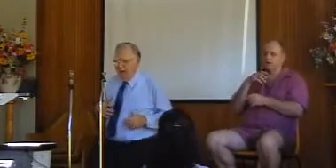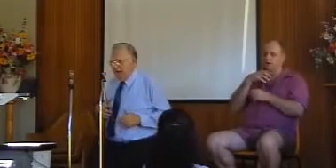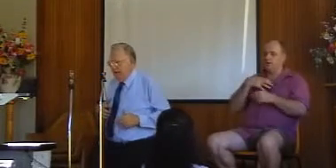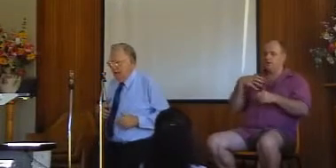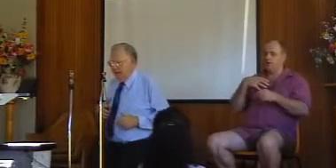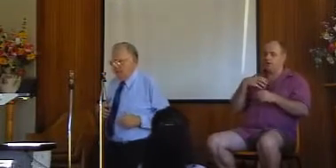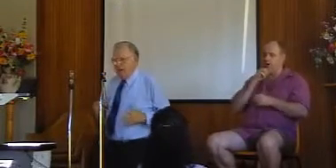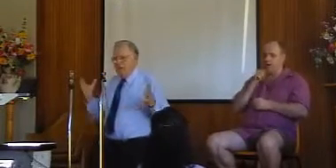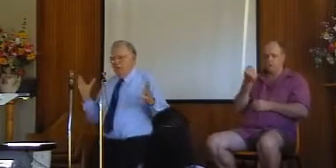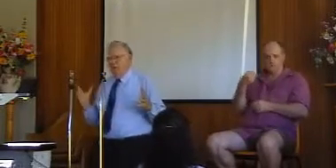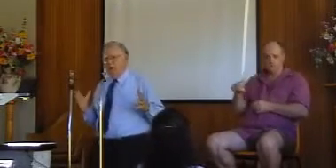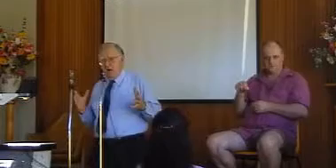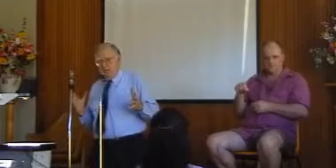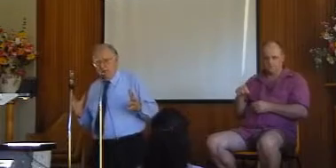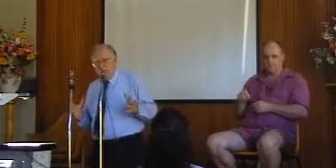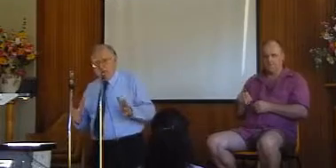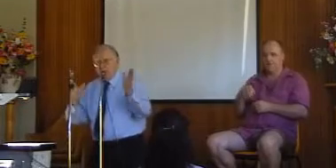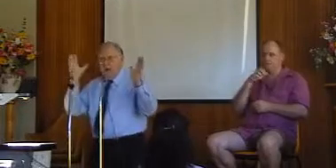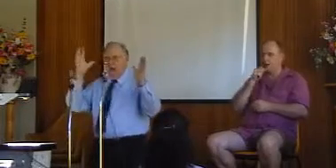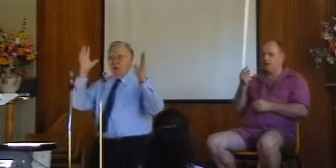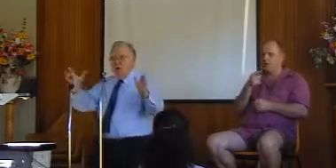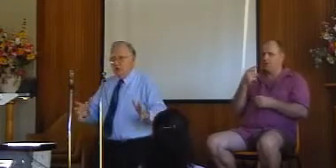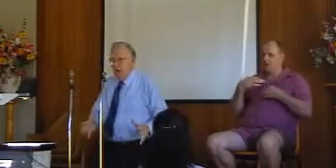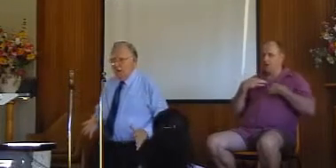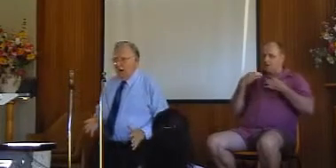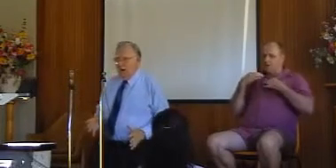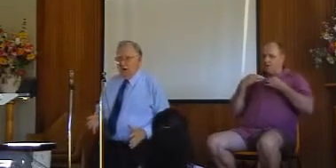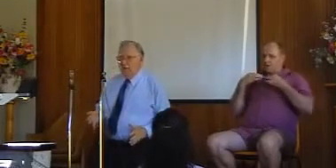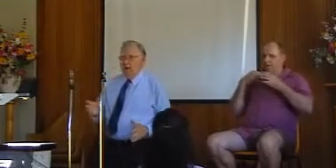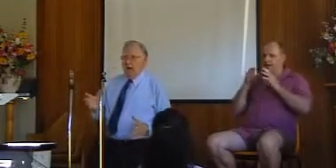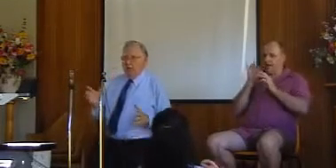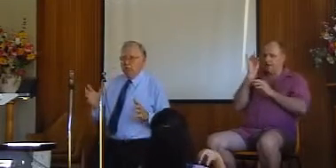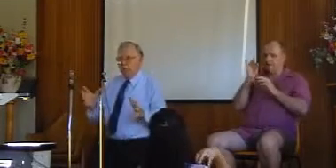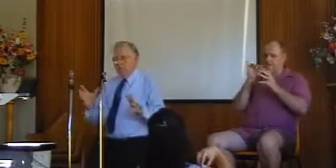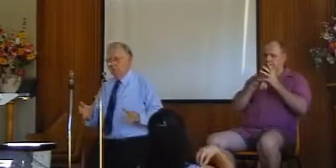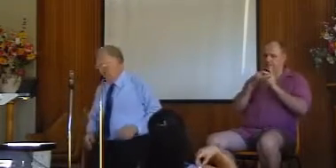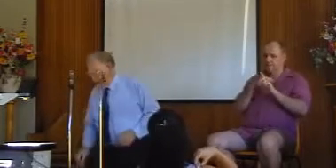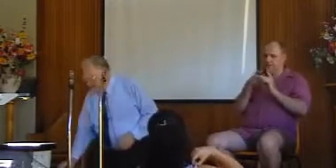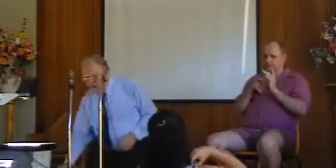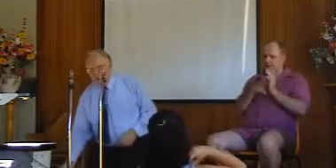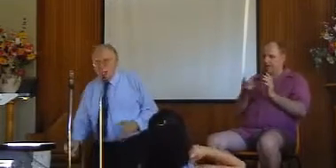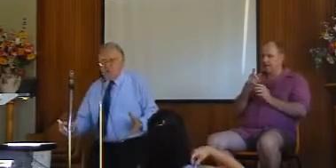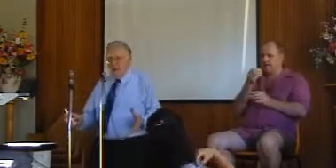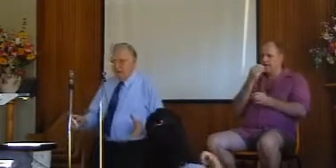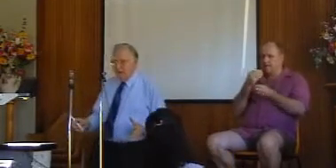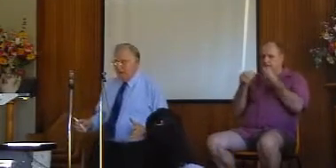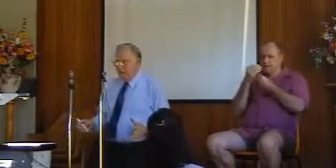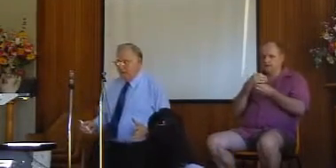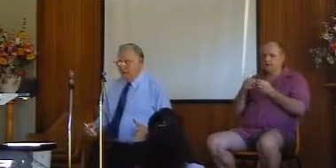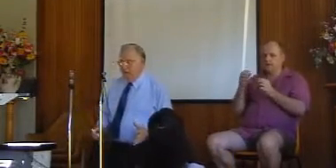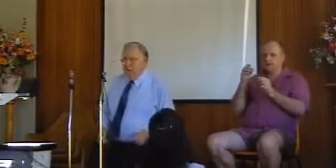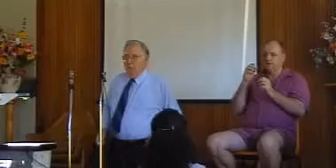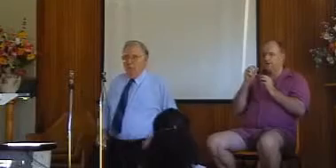wild honey. People are frightened of him. They acknowledge him as a prophet. No question about